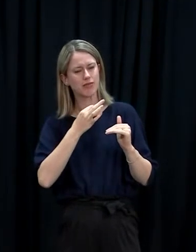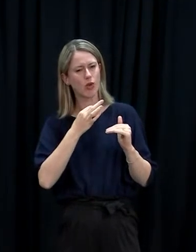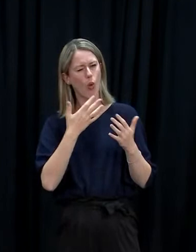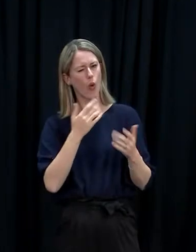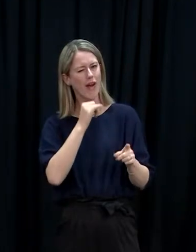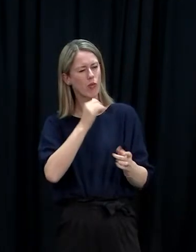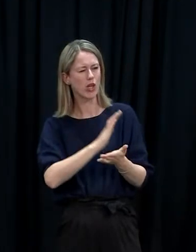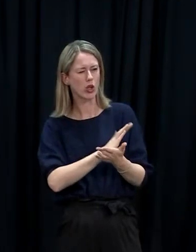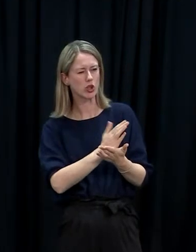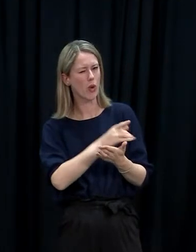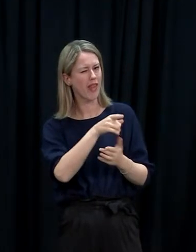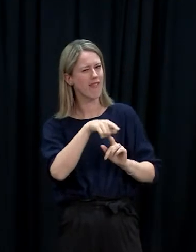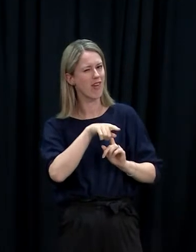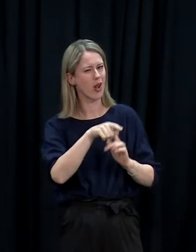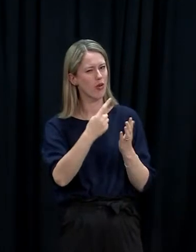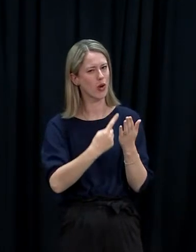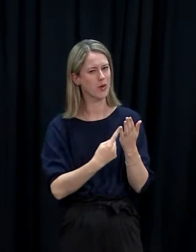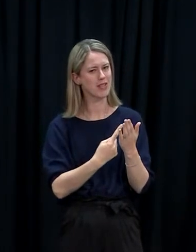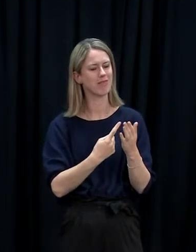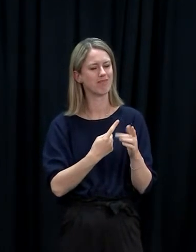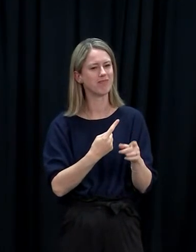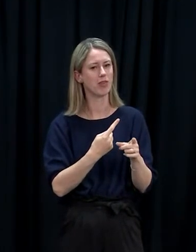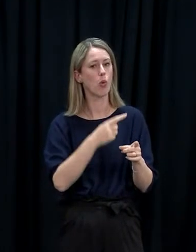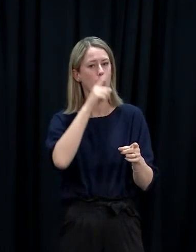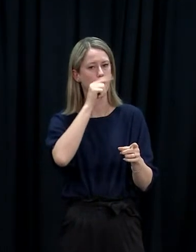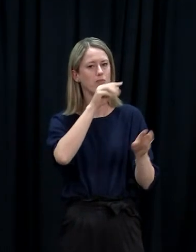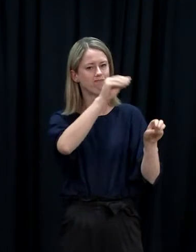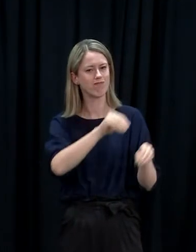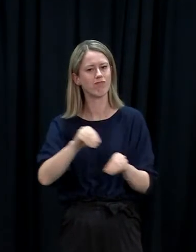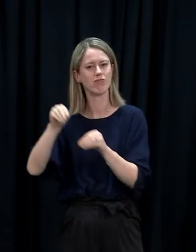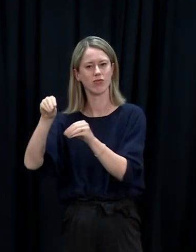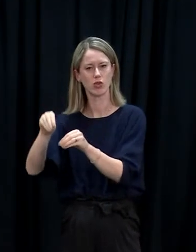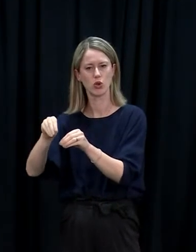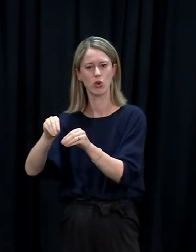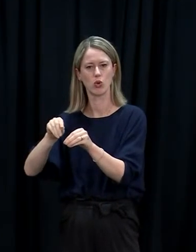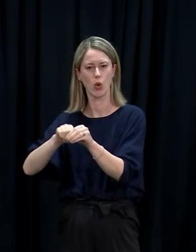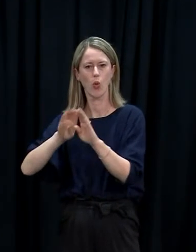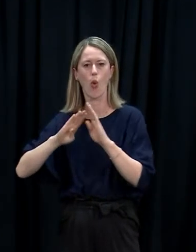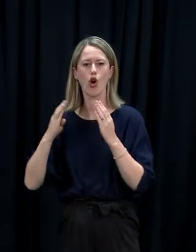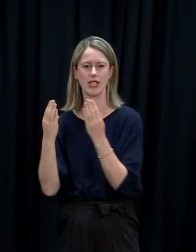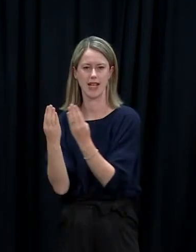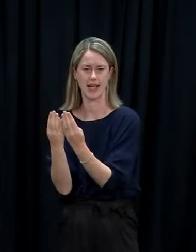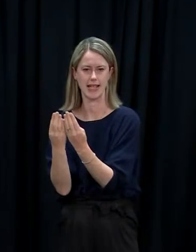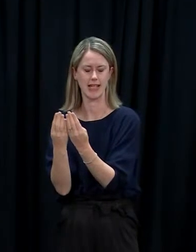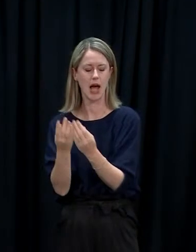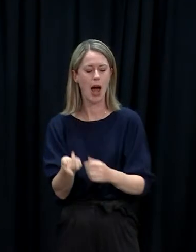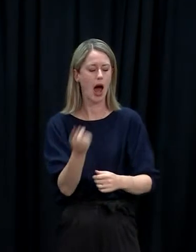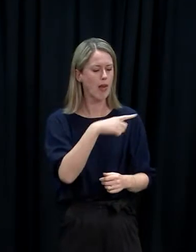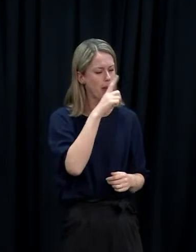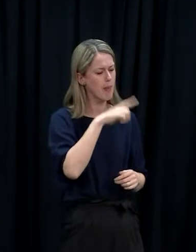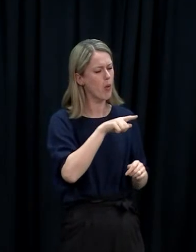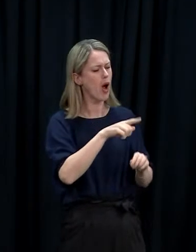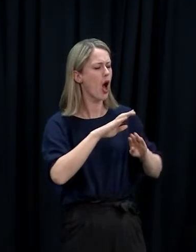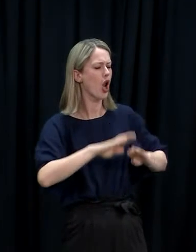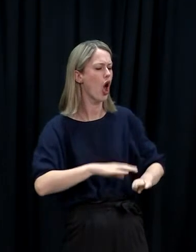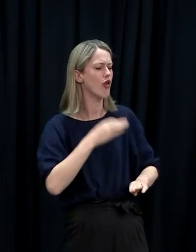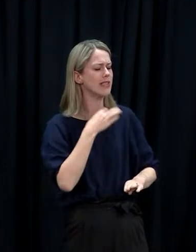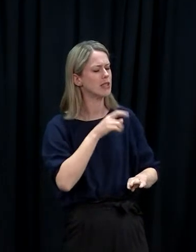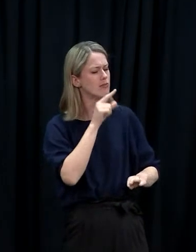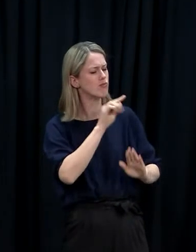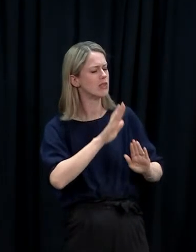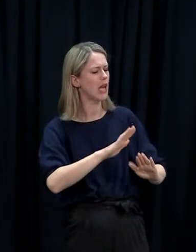not confident that they'll be following the rules, we still have the ability to move them into MIQ. Other cases where it's low risk, where people